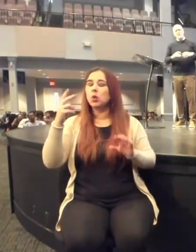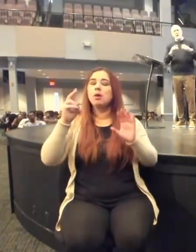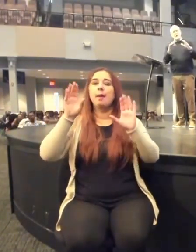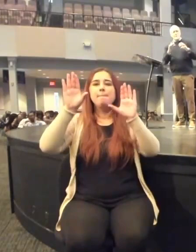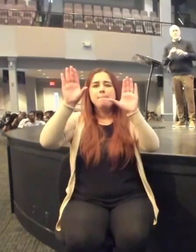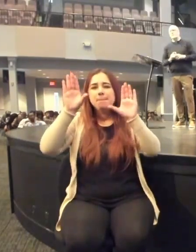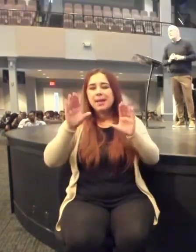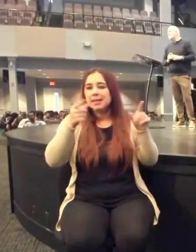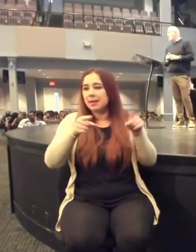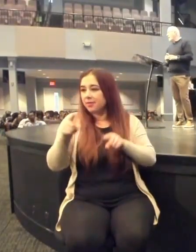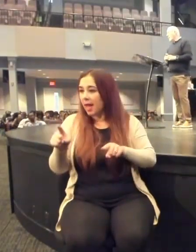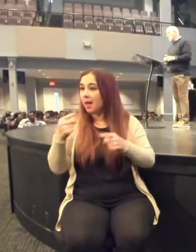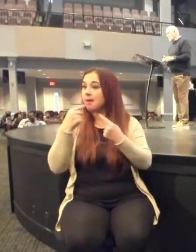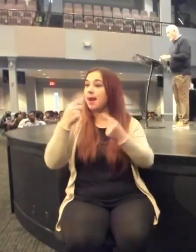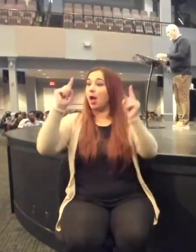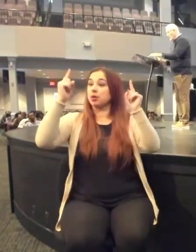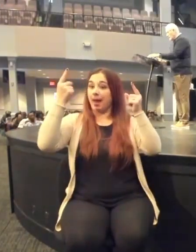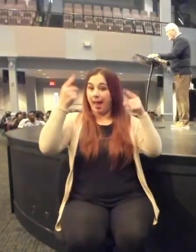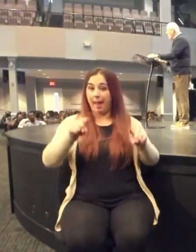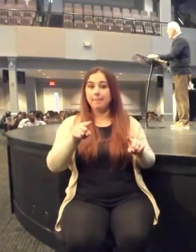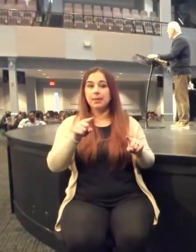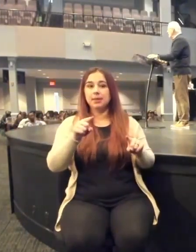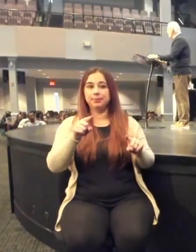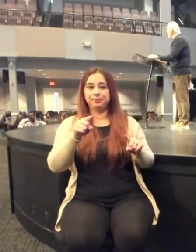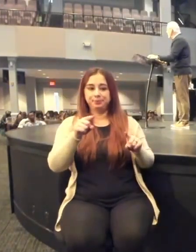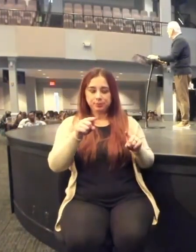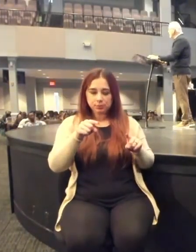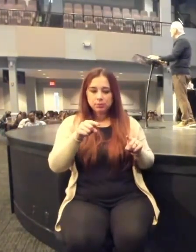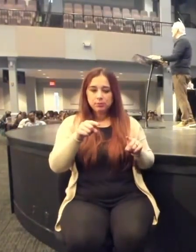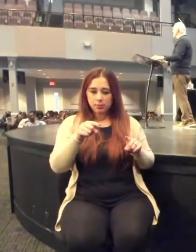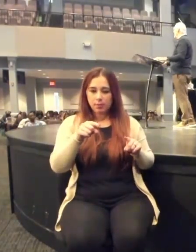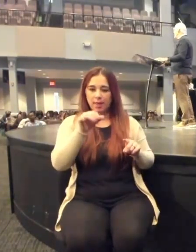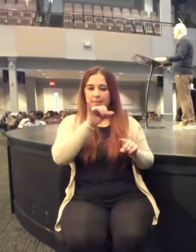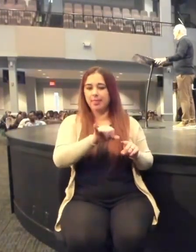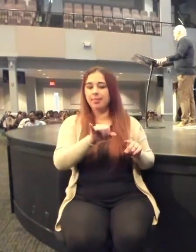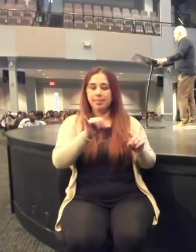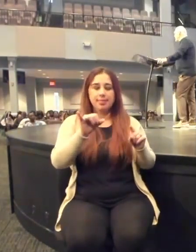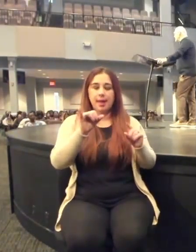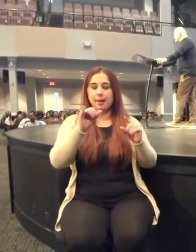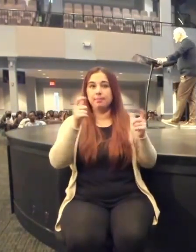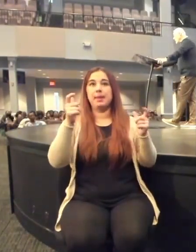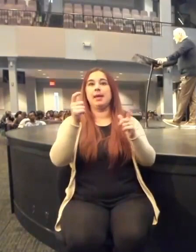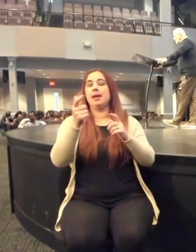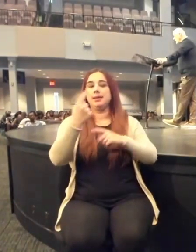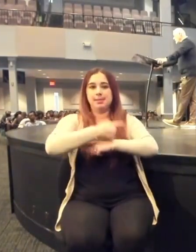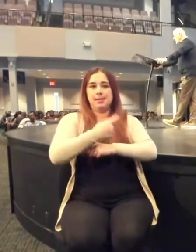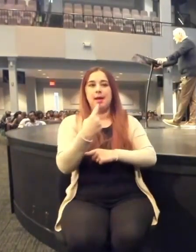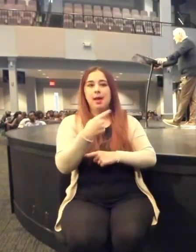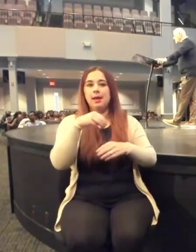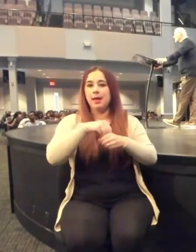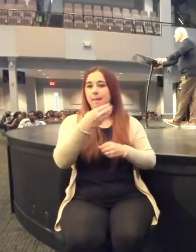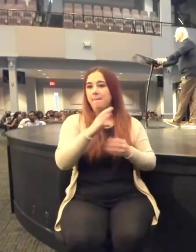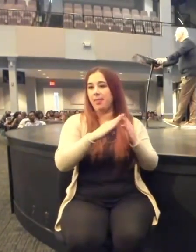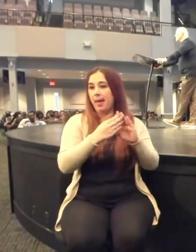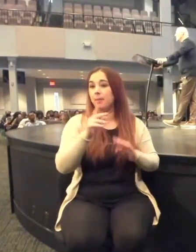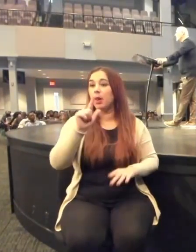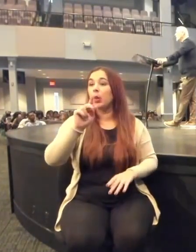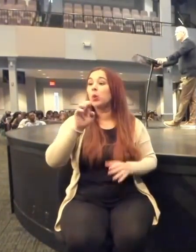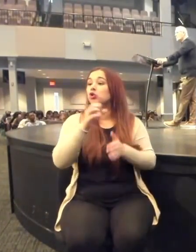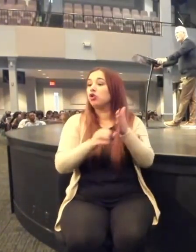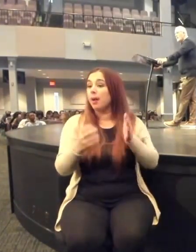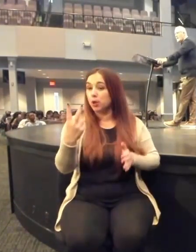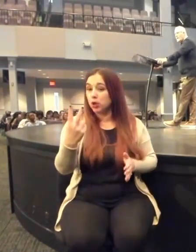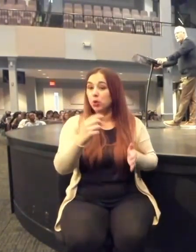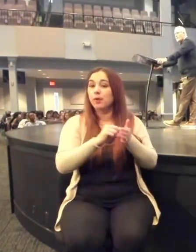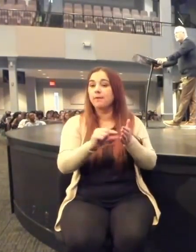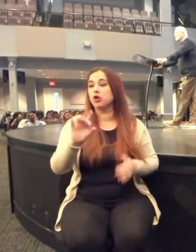events, this announcement transpires on this very, very momentous night that we see here in Bethlehem. Luke chapter 2, beginning in